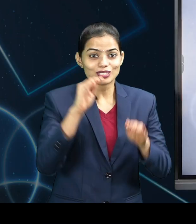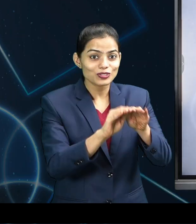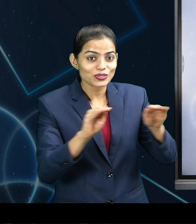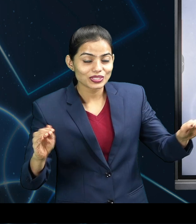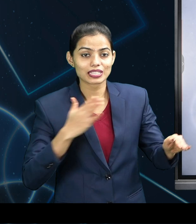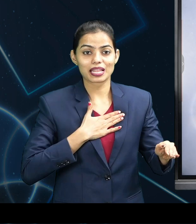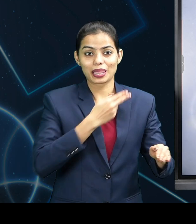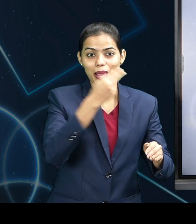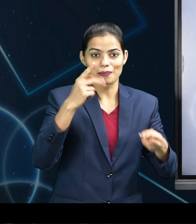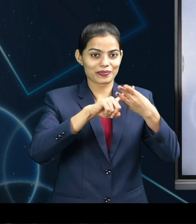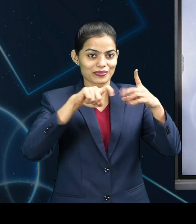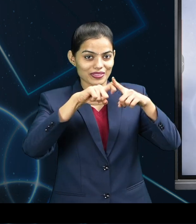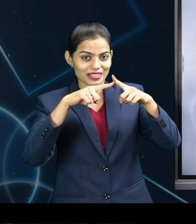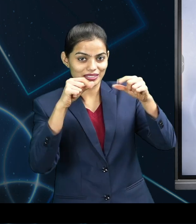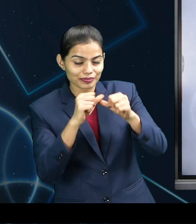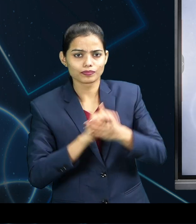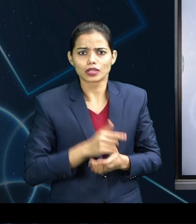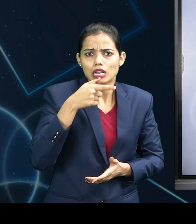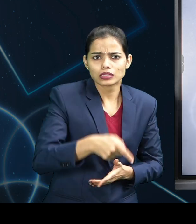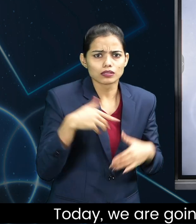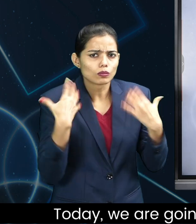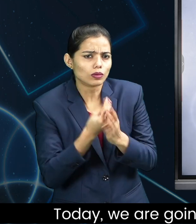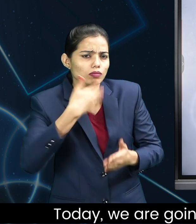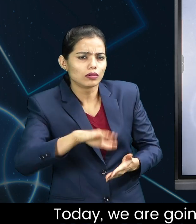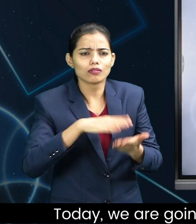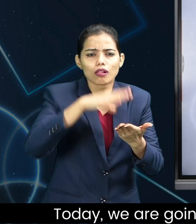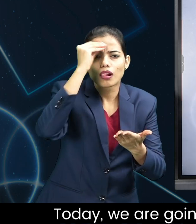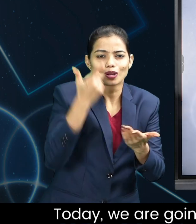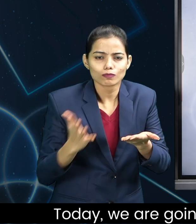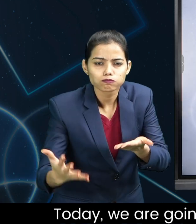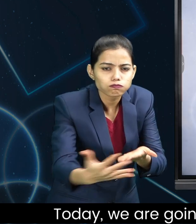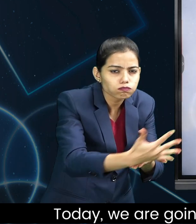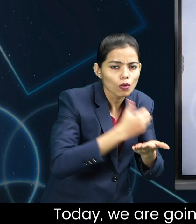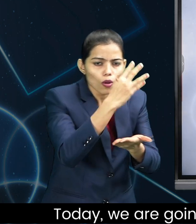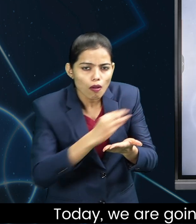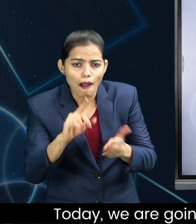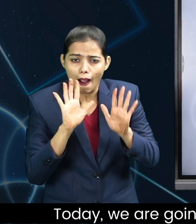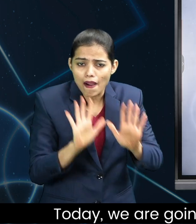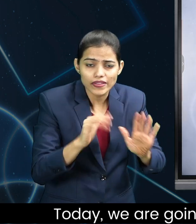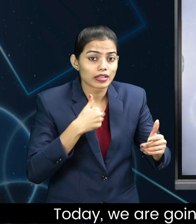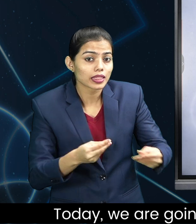Hello students, I am Ekta. Today we are going to learn collection and presentation of